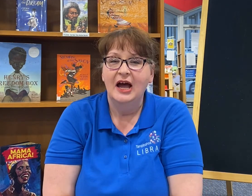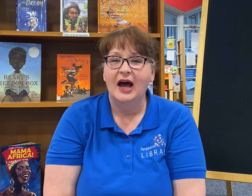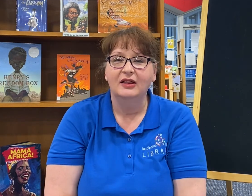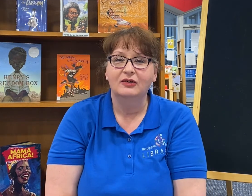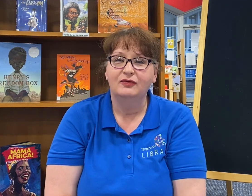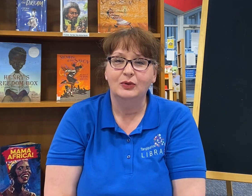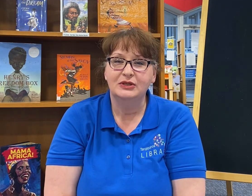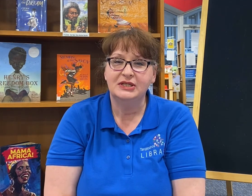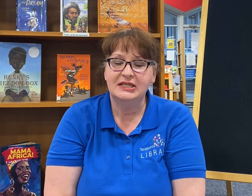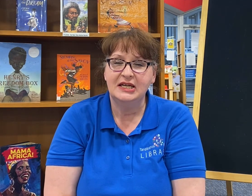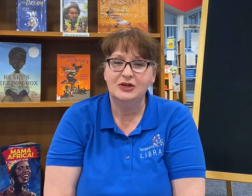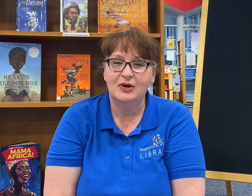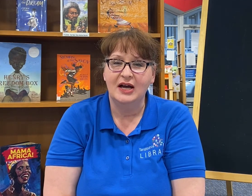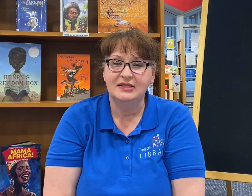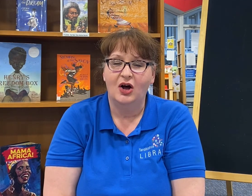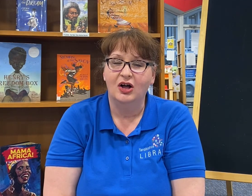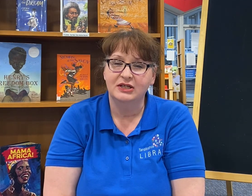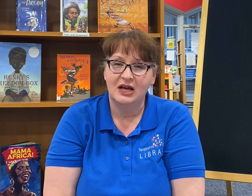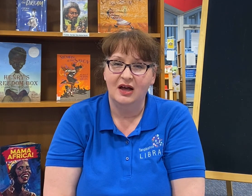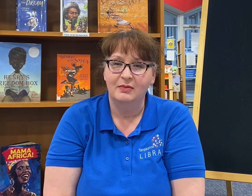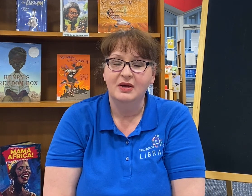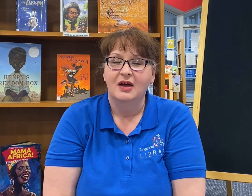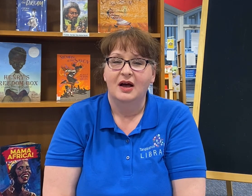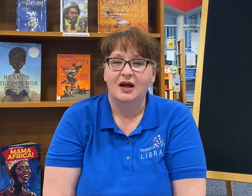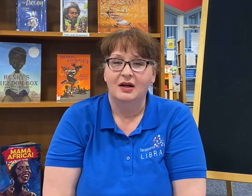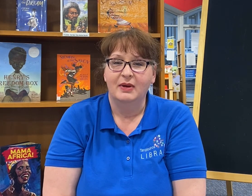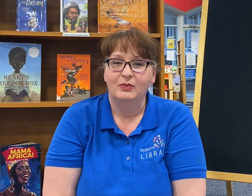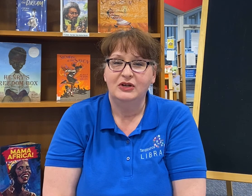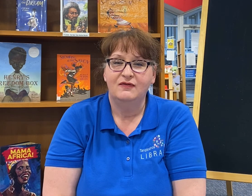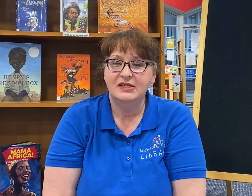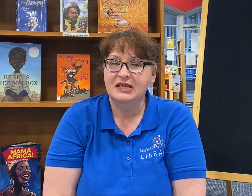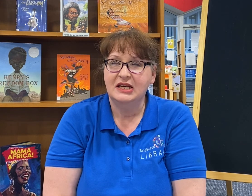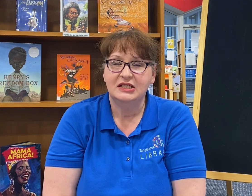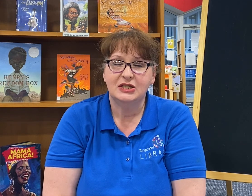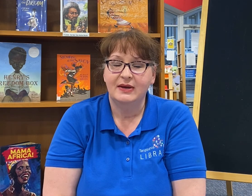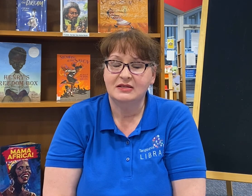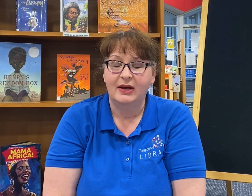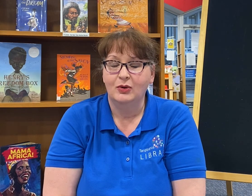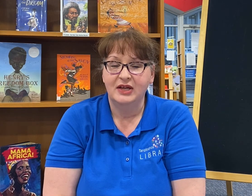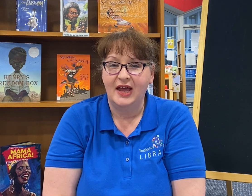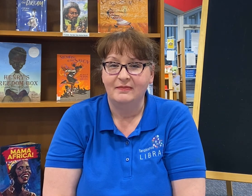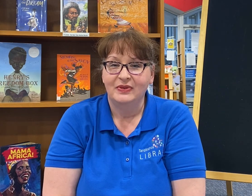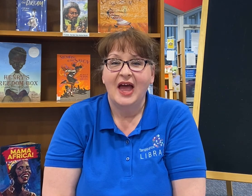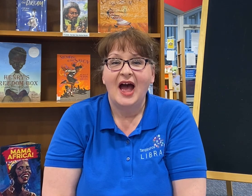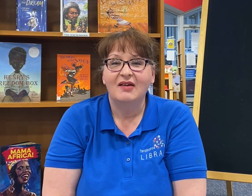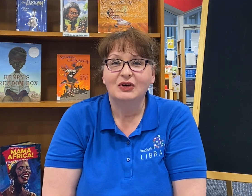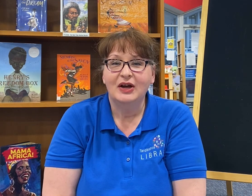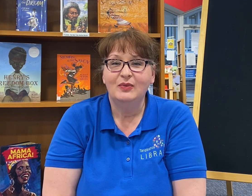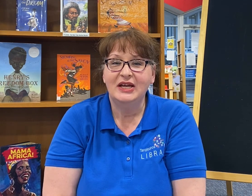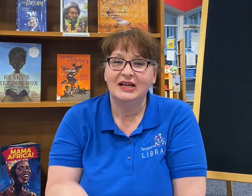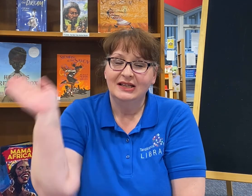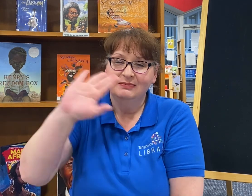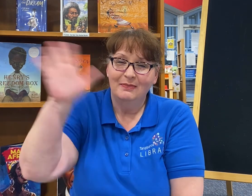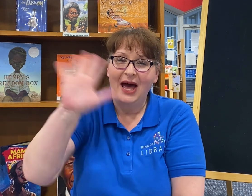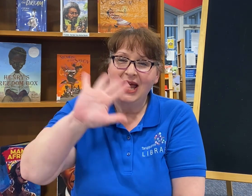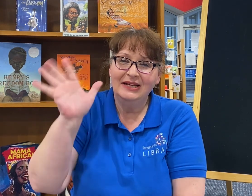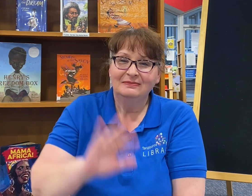look forward to seeing you guys all the time. And when you visit, it just makes my whole day. Have a great week. Bye.